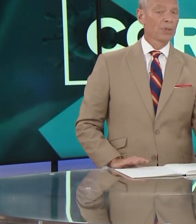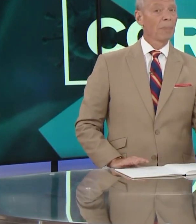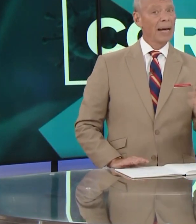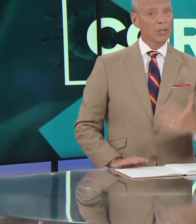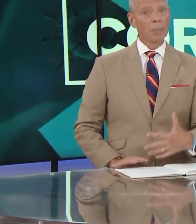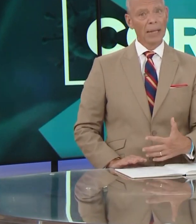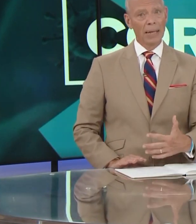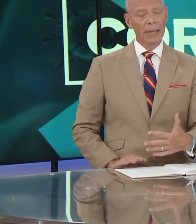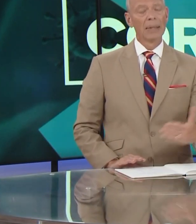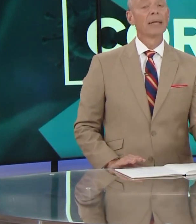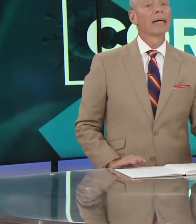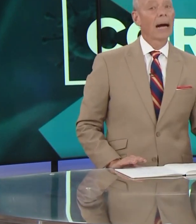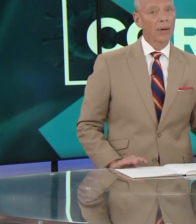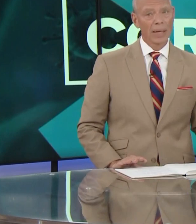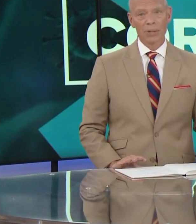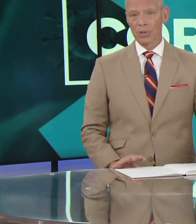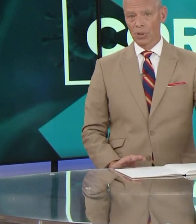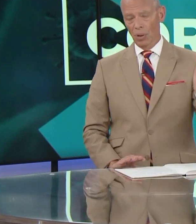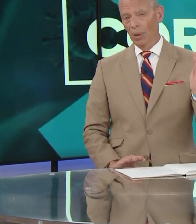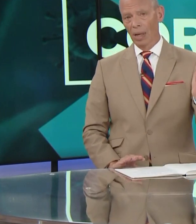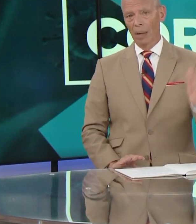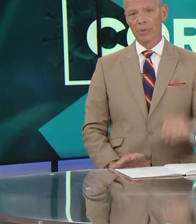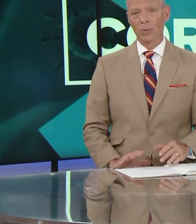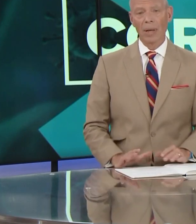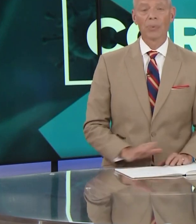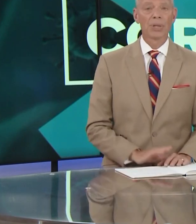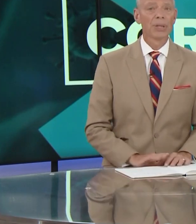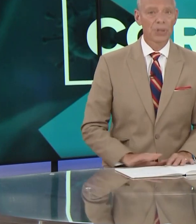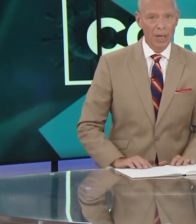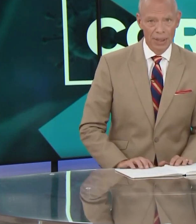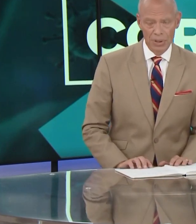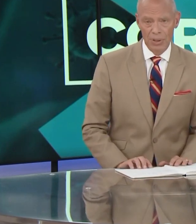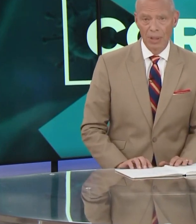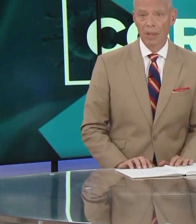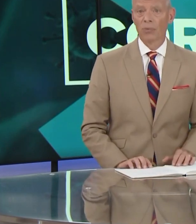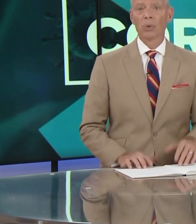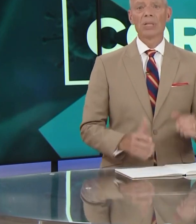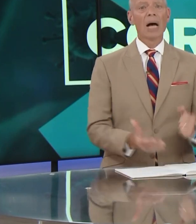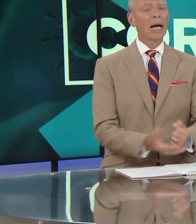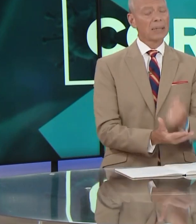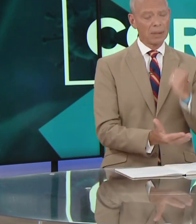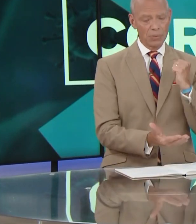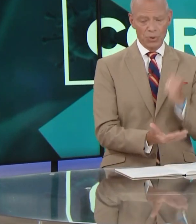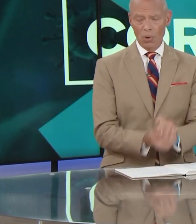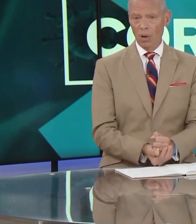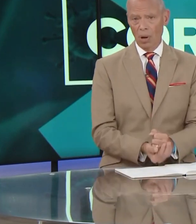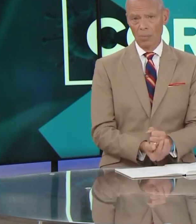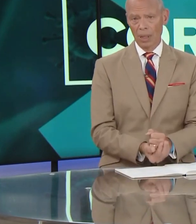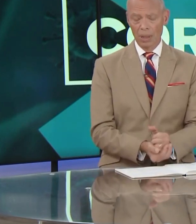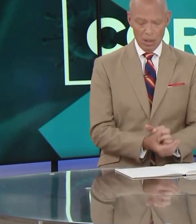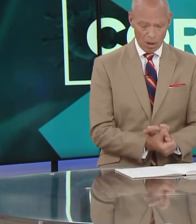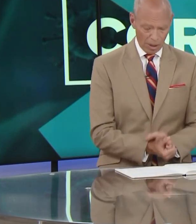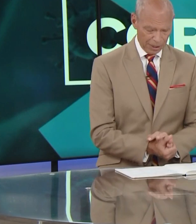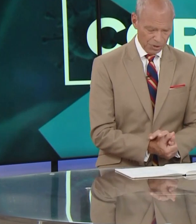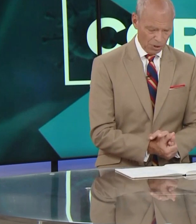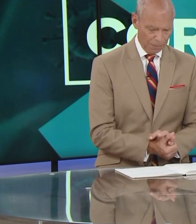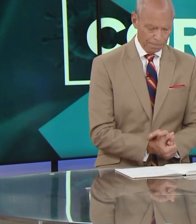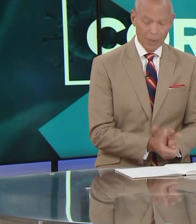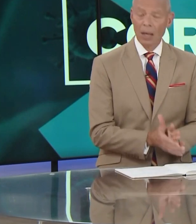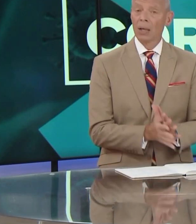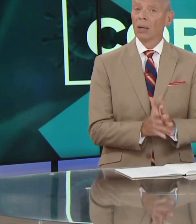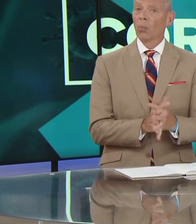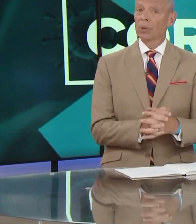where there is a mask mandate. Our cases are going up. So that was his case for not strong-arming